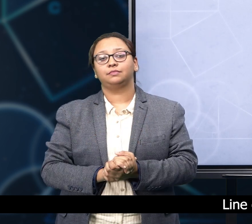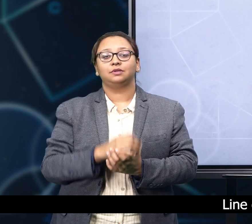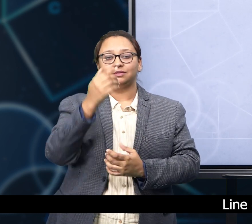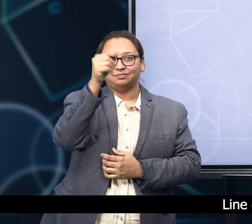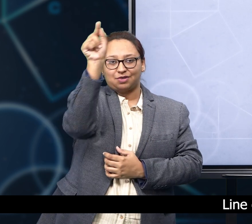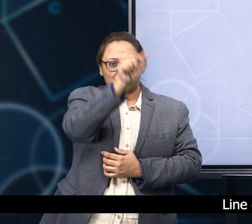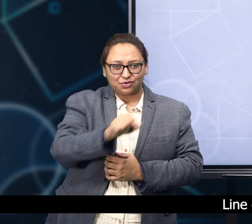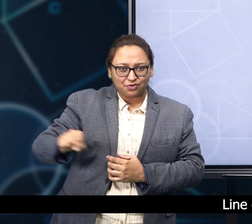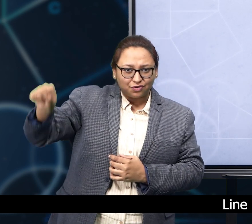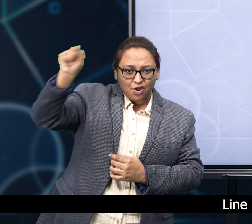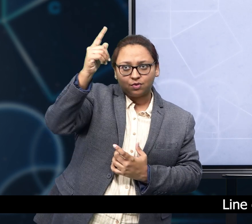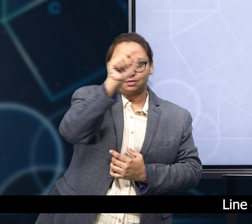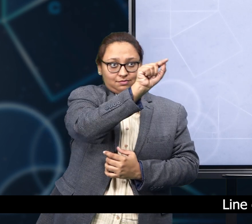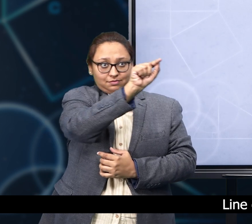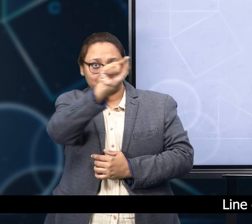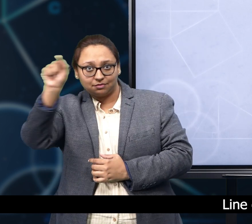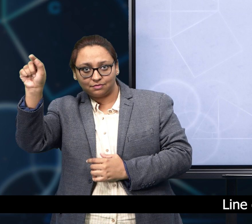line of symmetry,